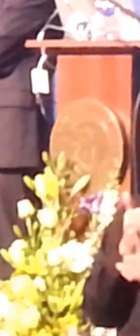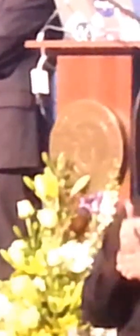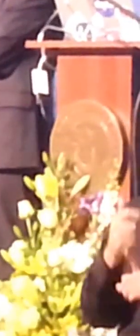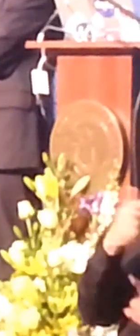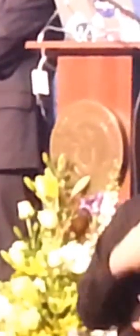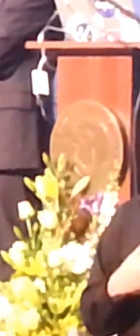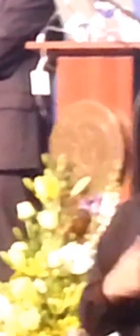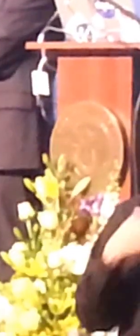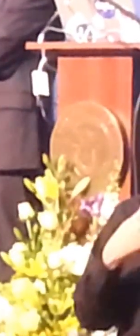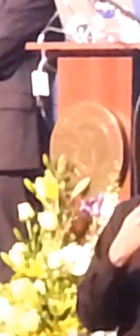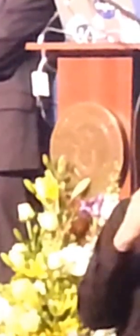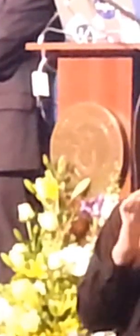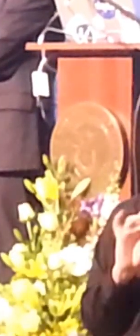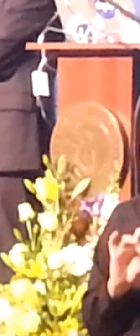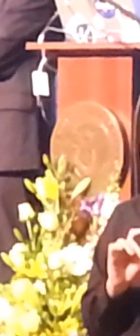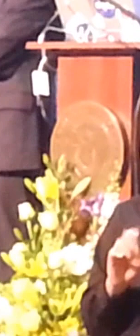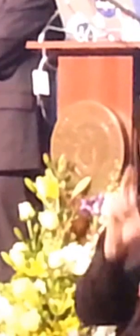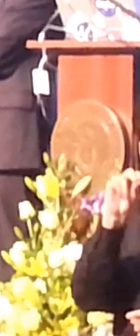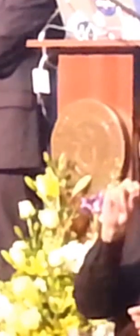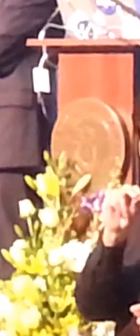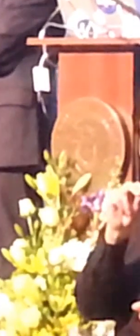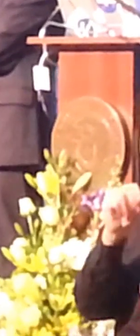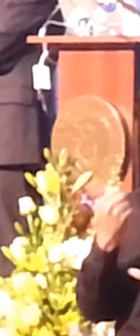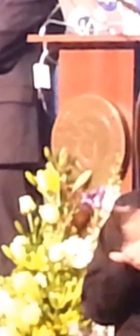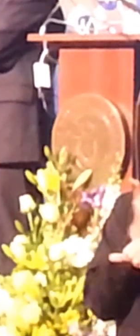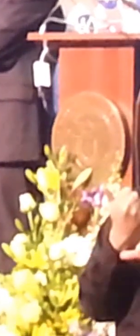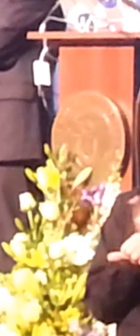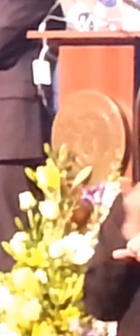what I would have said. Turns out it's algebra.